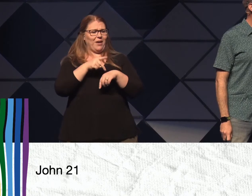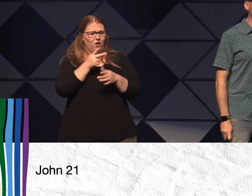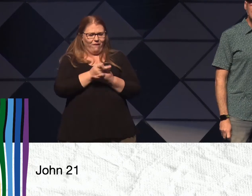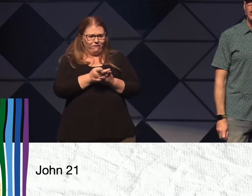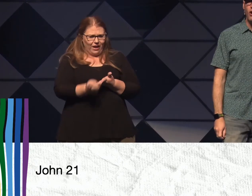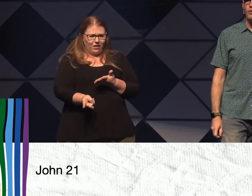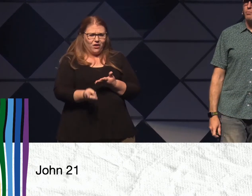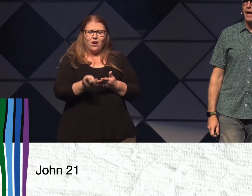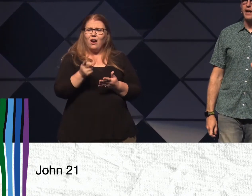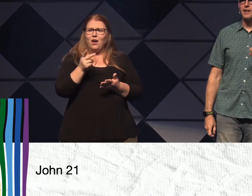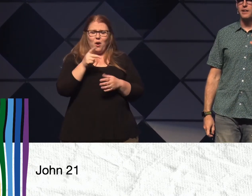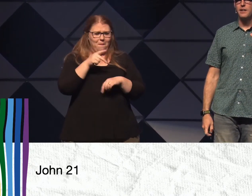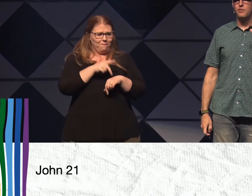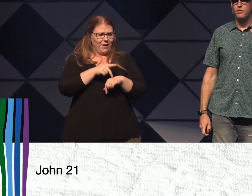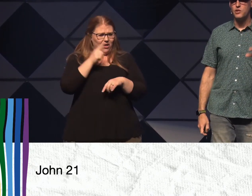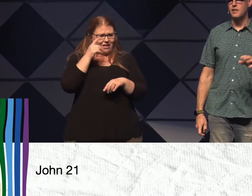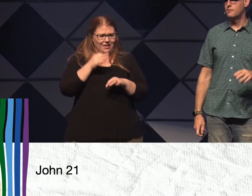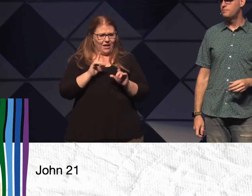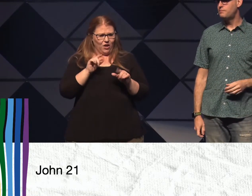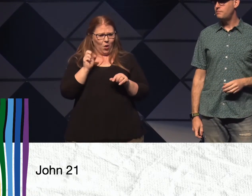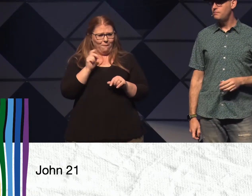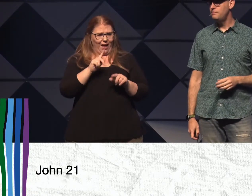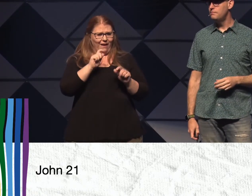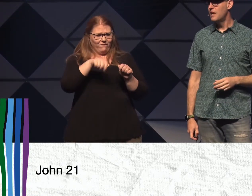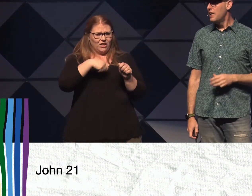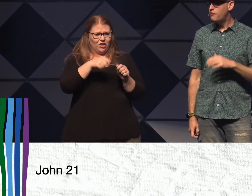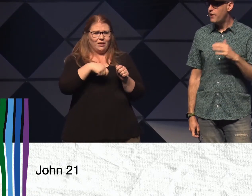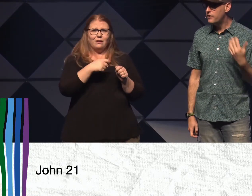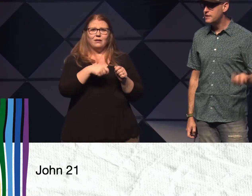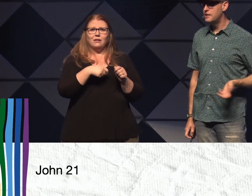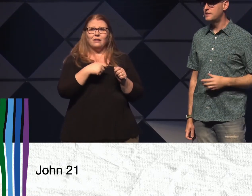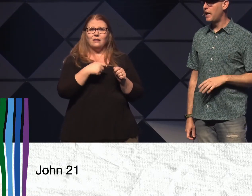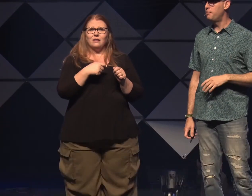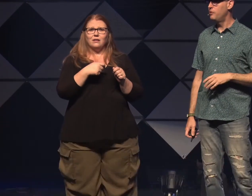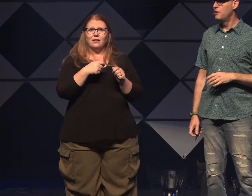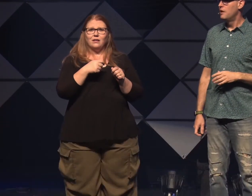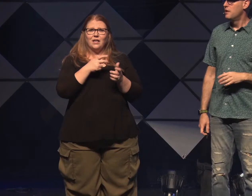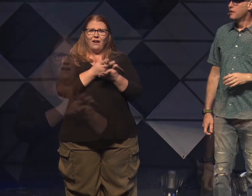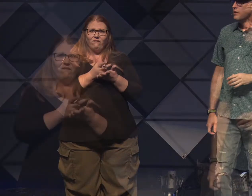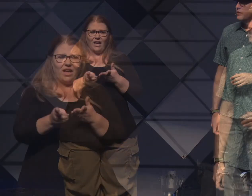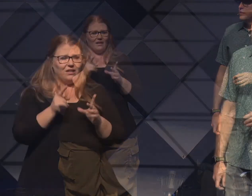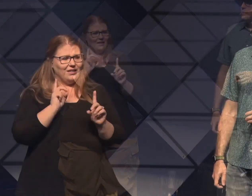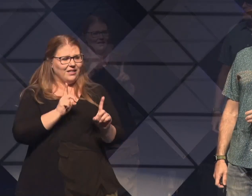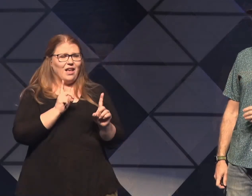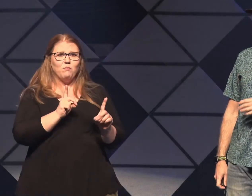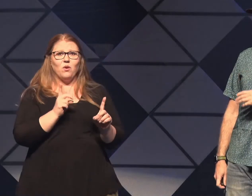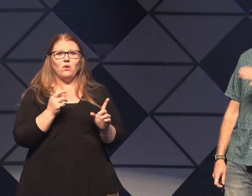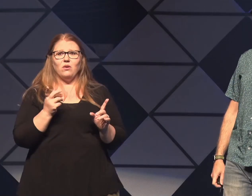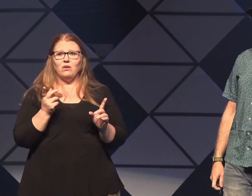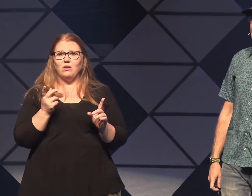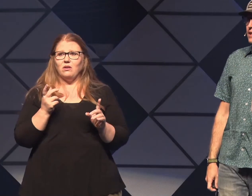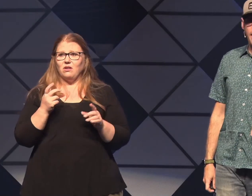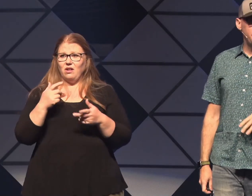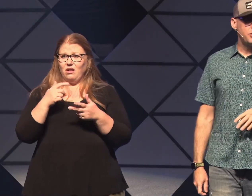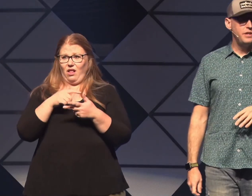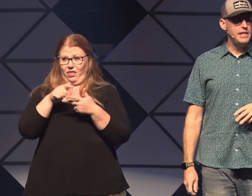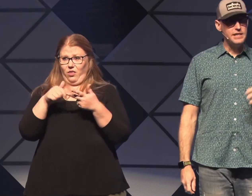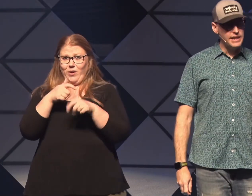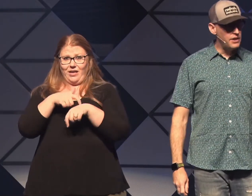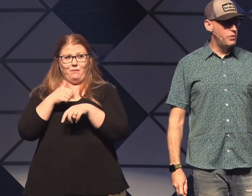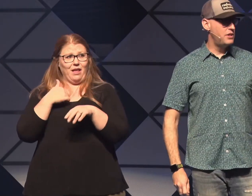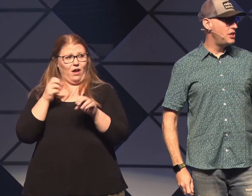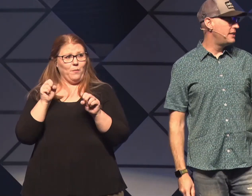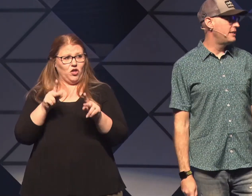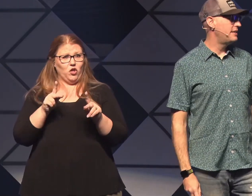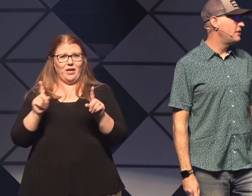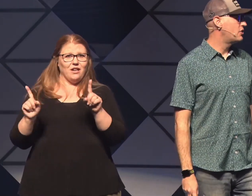Peter decided to go back fishing. He had failed as a disciple. He had 3 times had the opportunity to